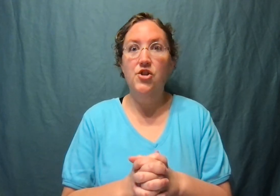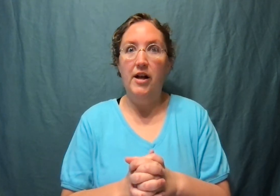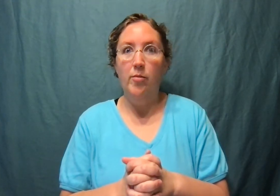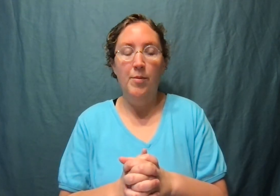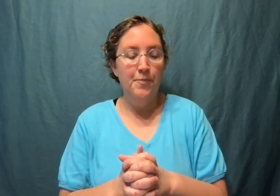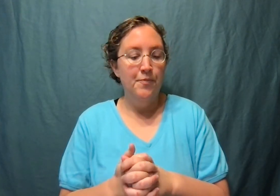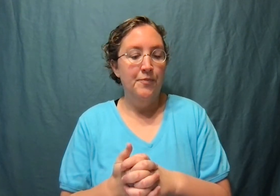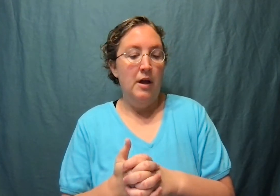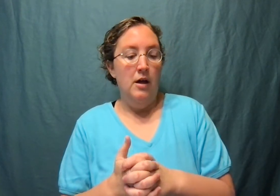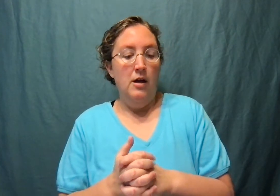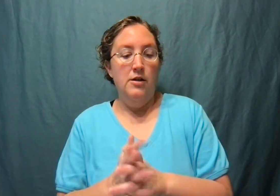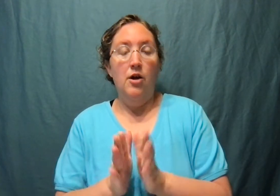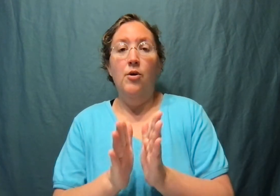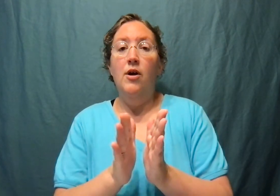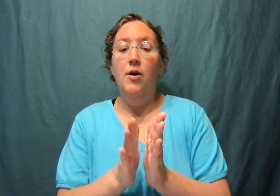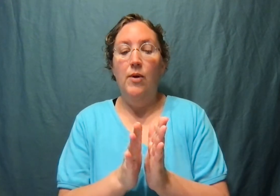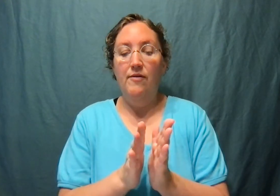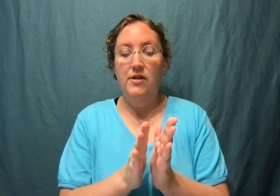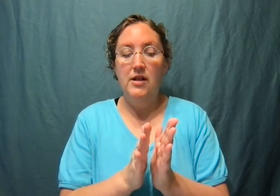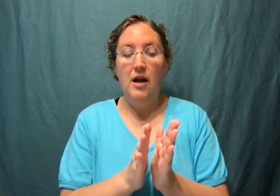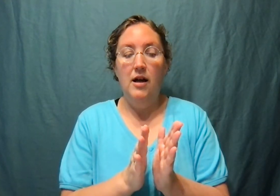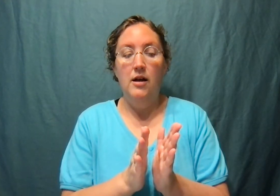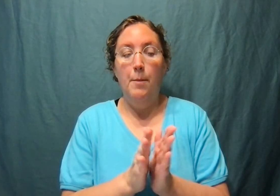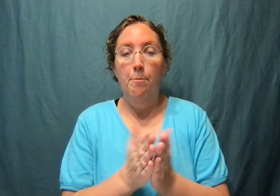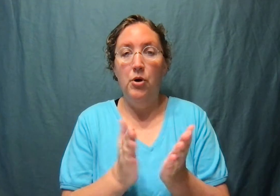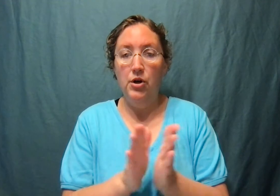help. So, we have the sign book,